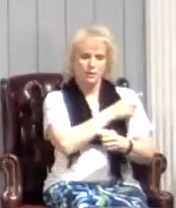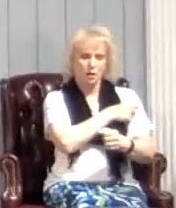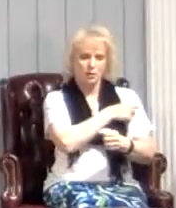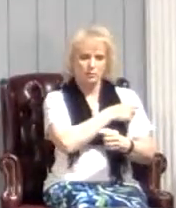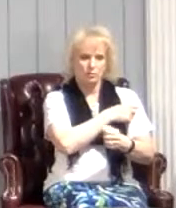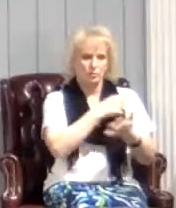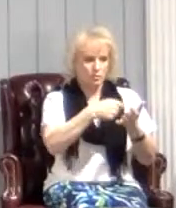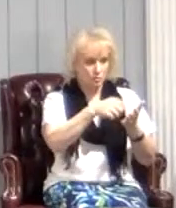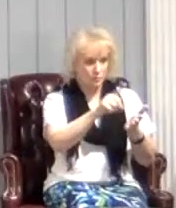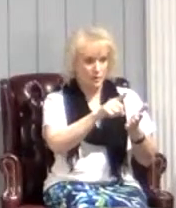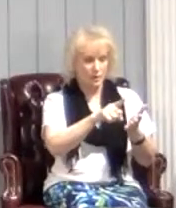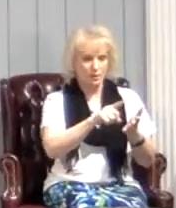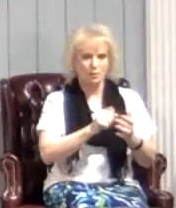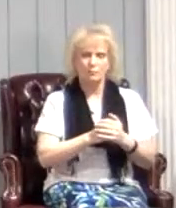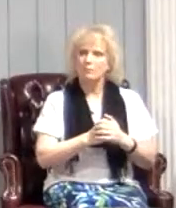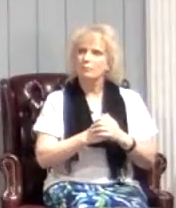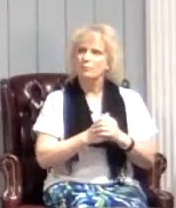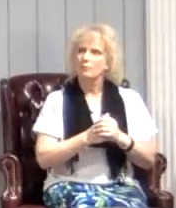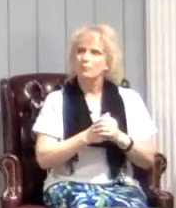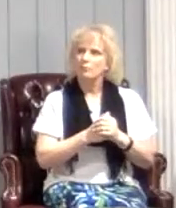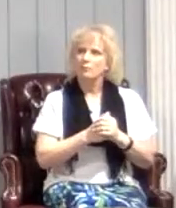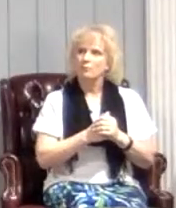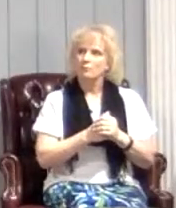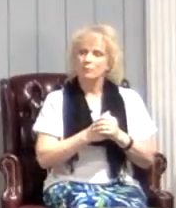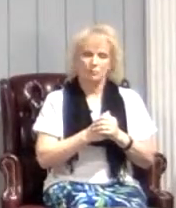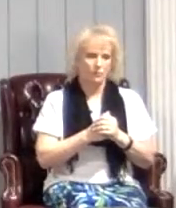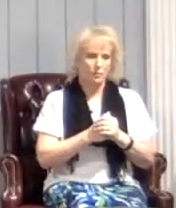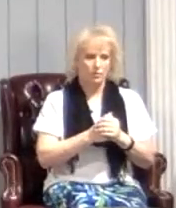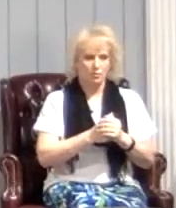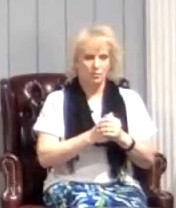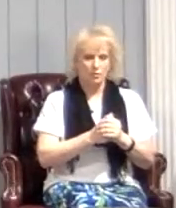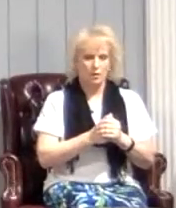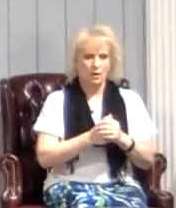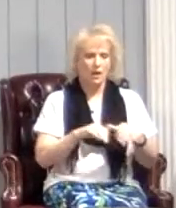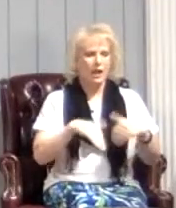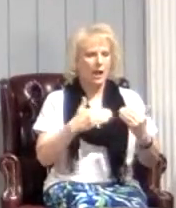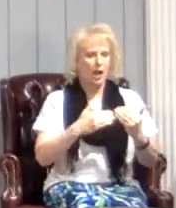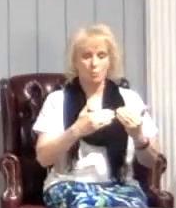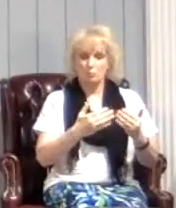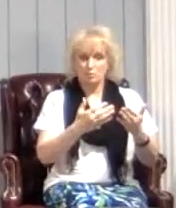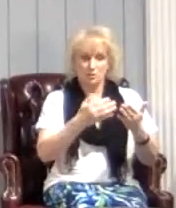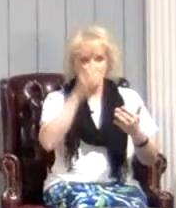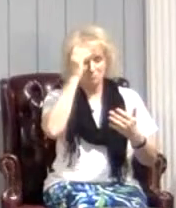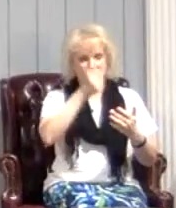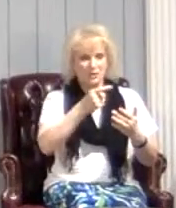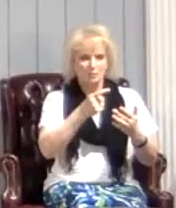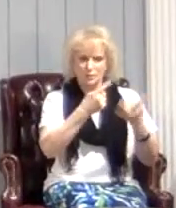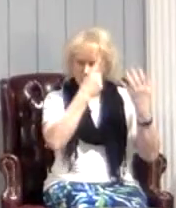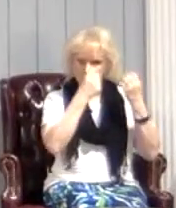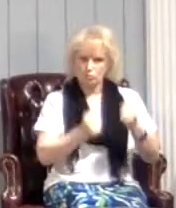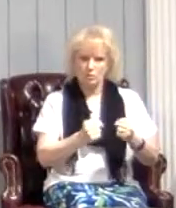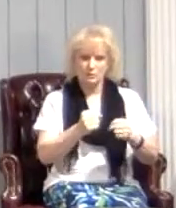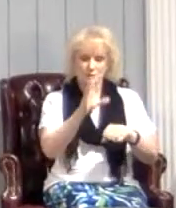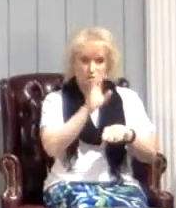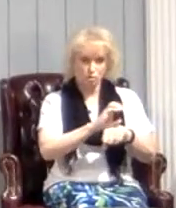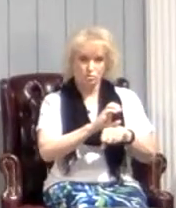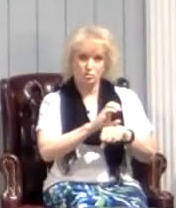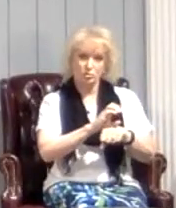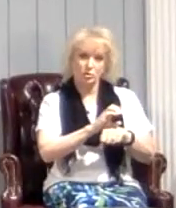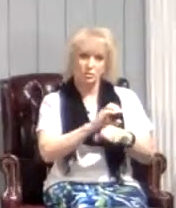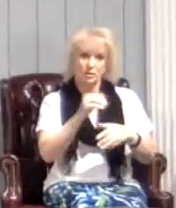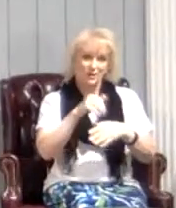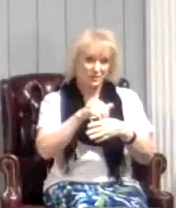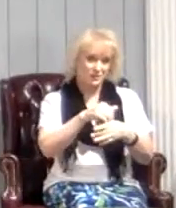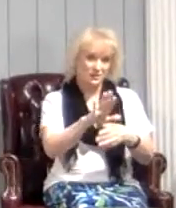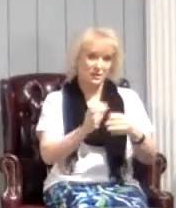ever trust God to remind when he sees the doctor to pay him who sees him every day? How would he ever be able to trust the churches to